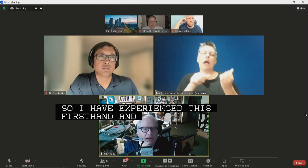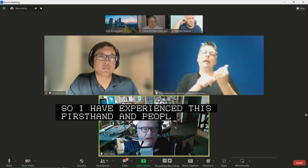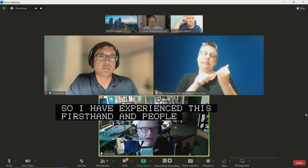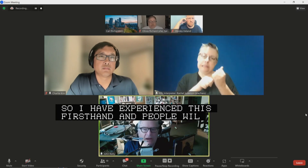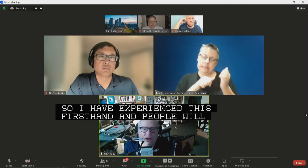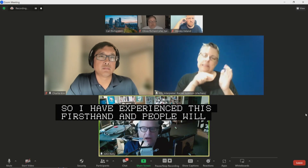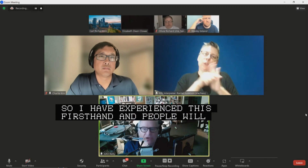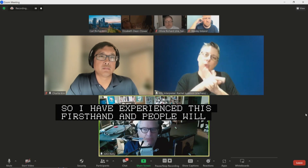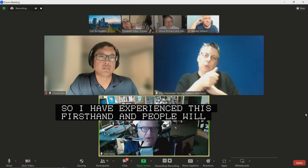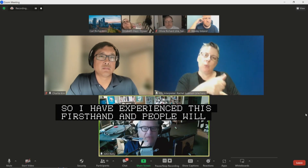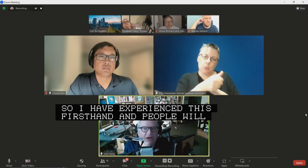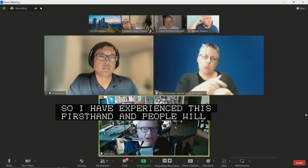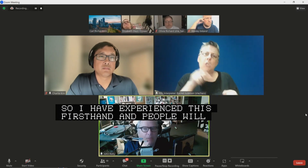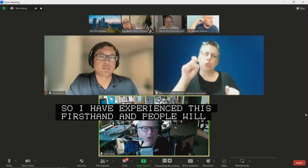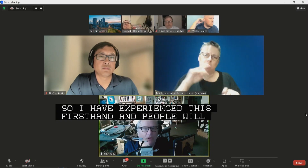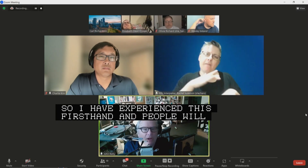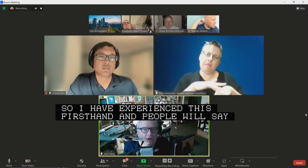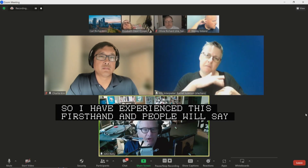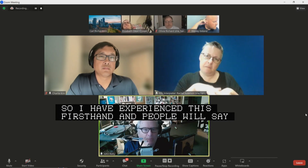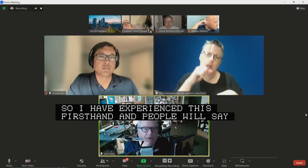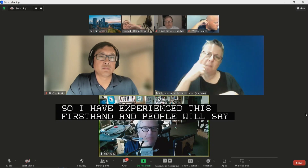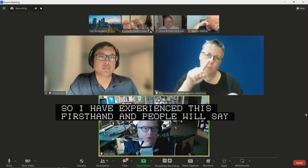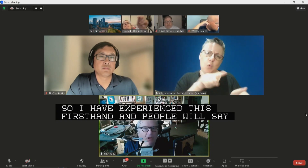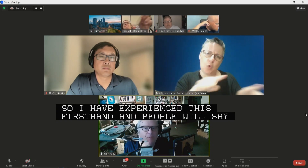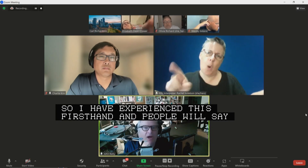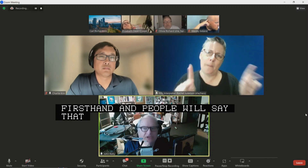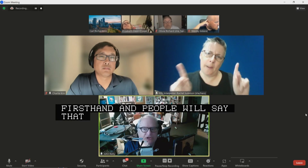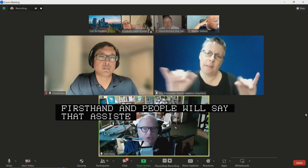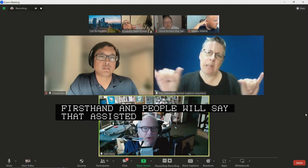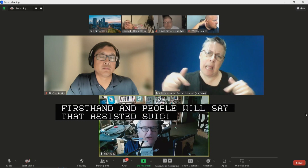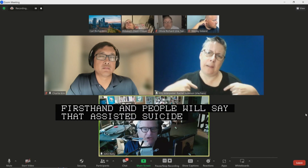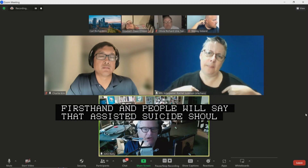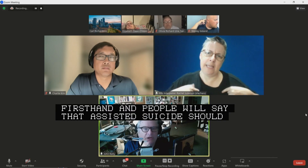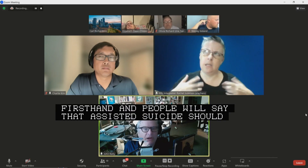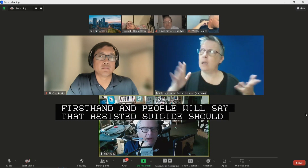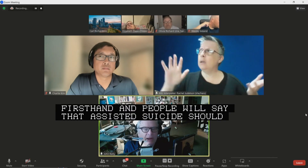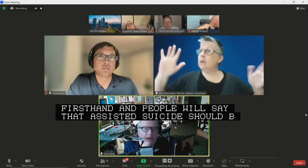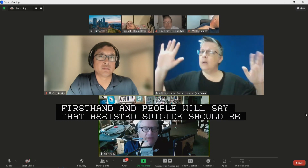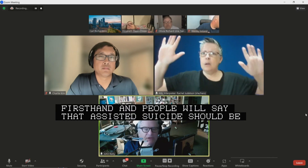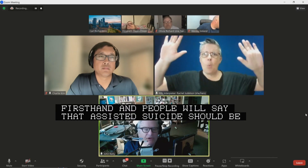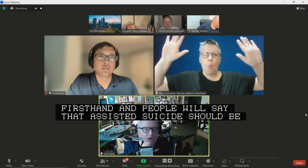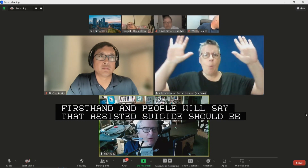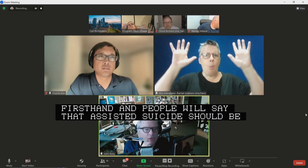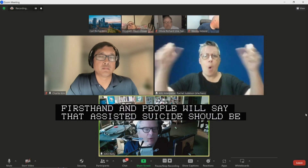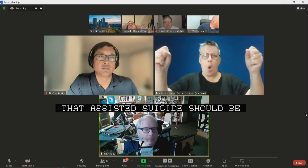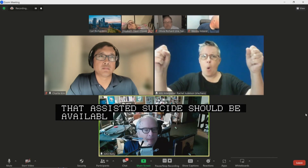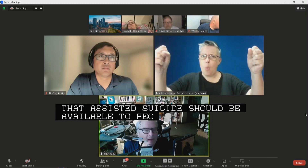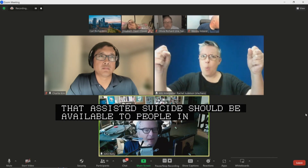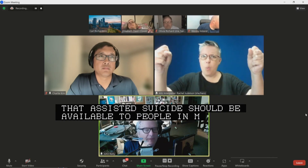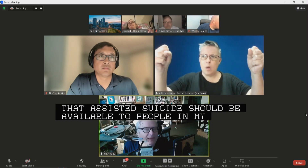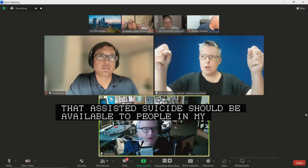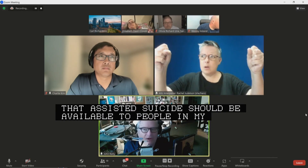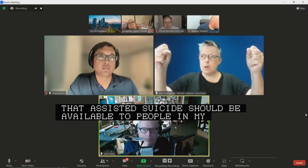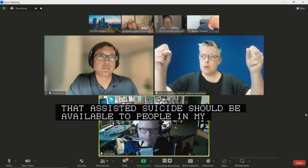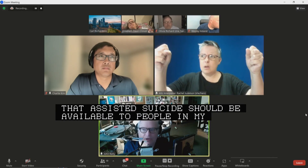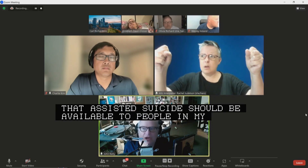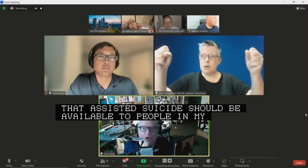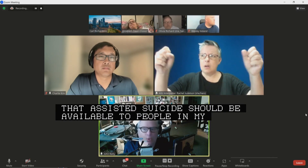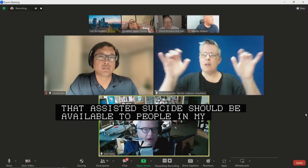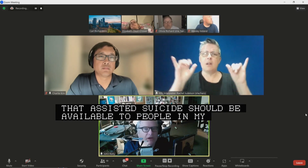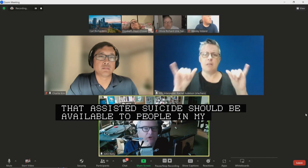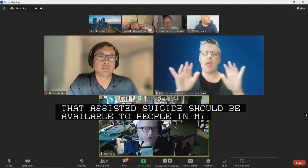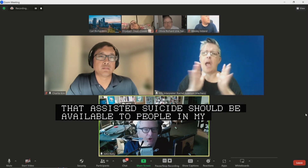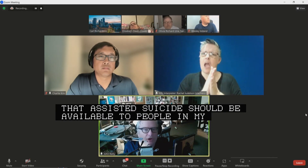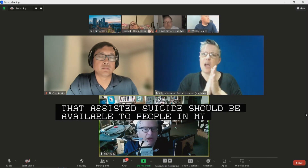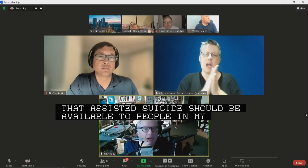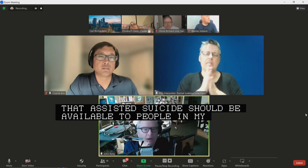suicide should be available to people in my situation. And so that's a pretty